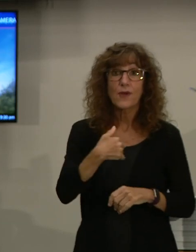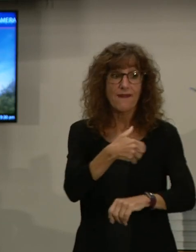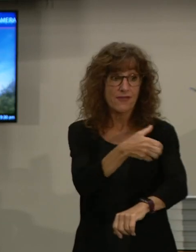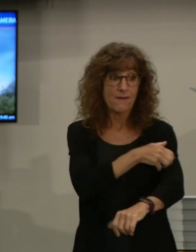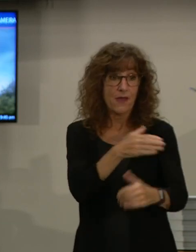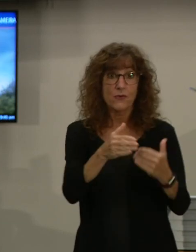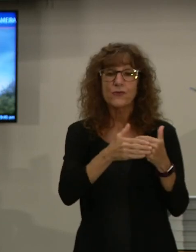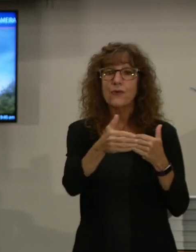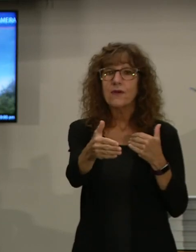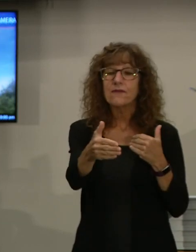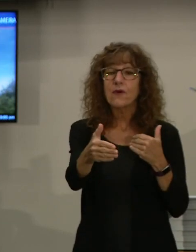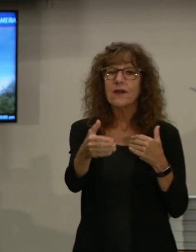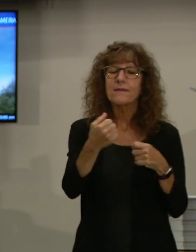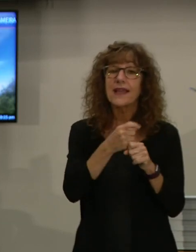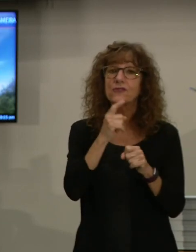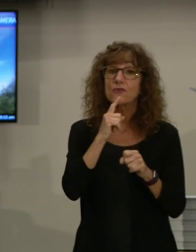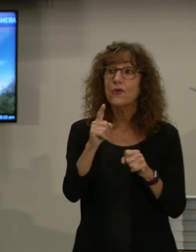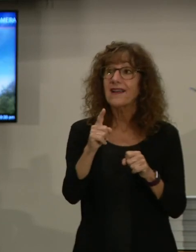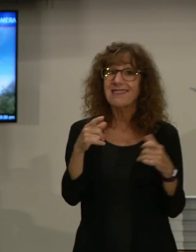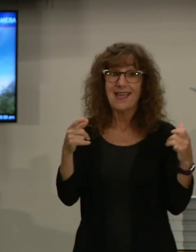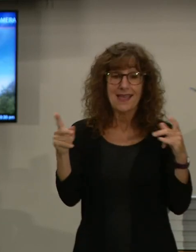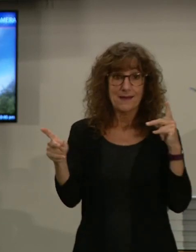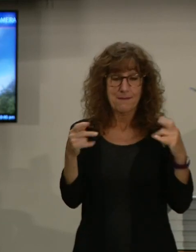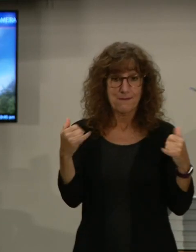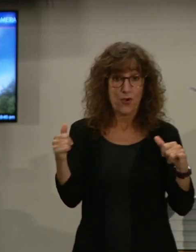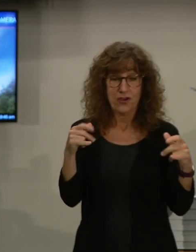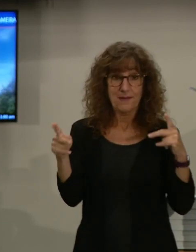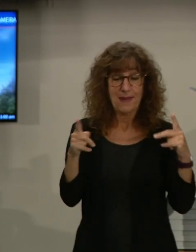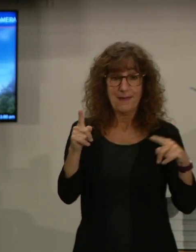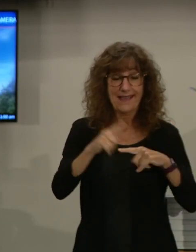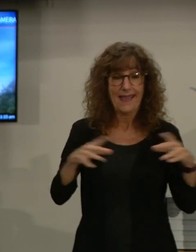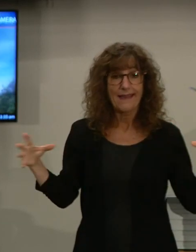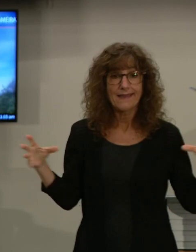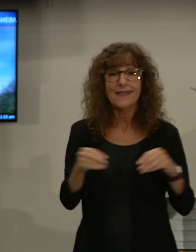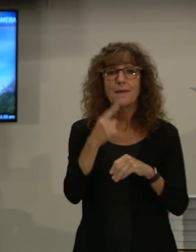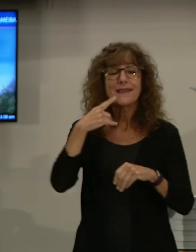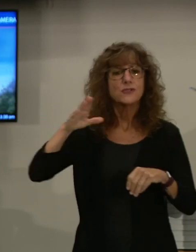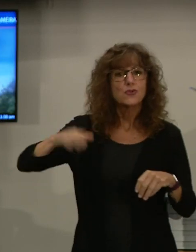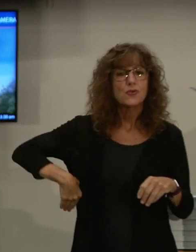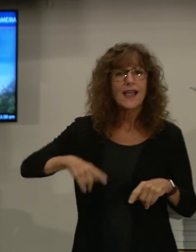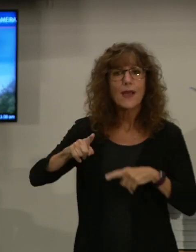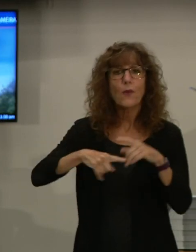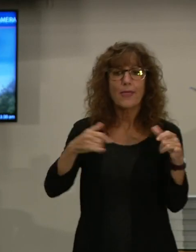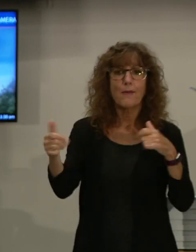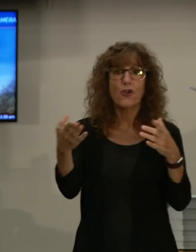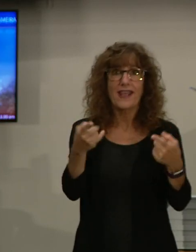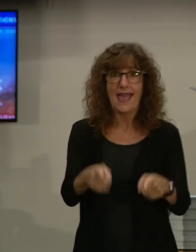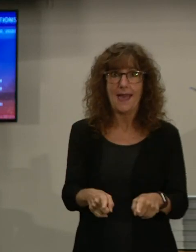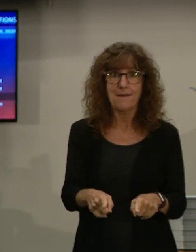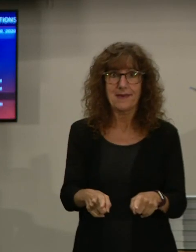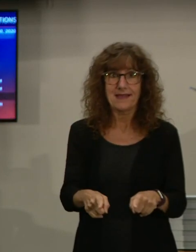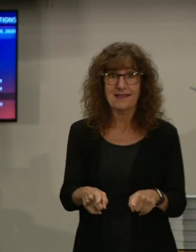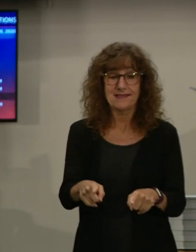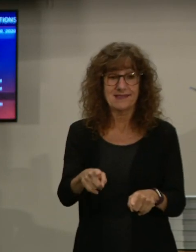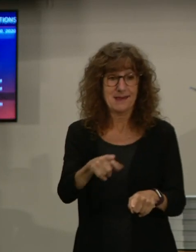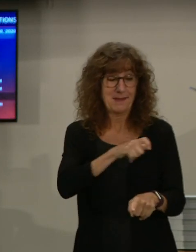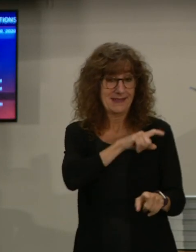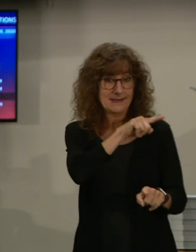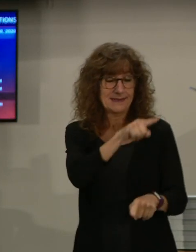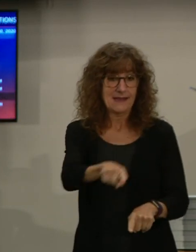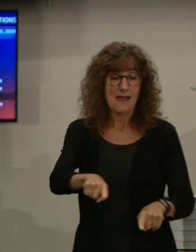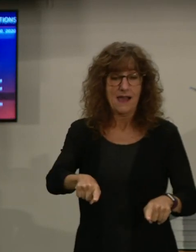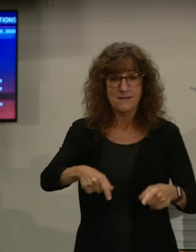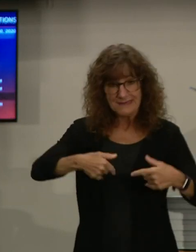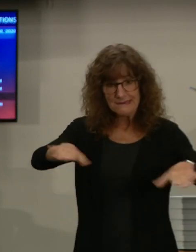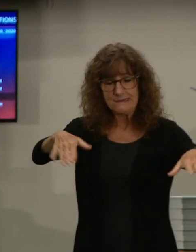going forward is to make sure that the party goers can never convene, because it's too late once the party occurs. You come there, try to disperse a crowd